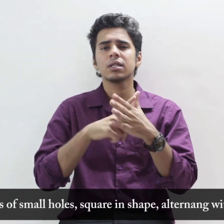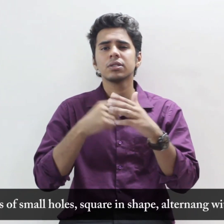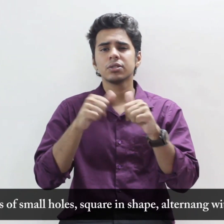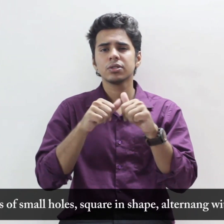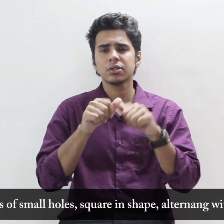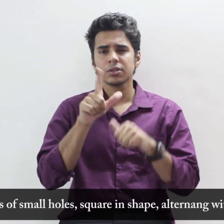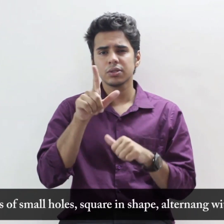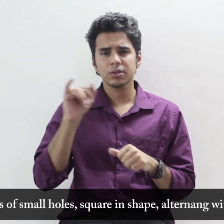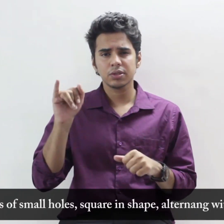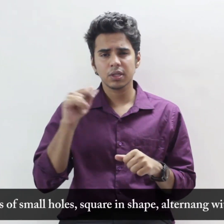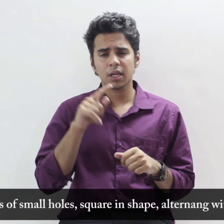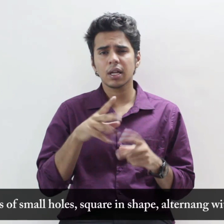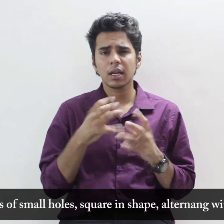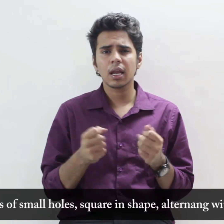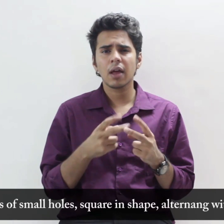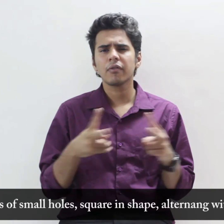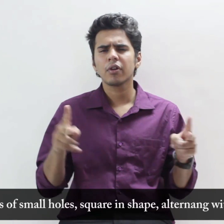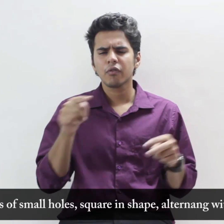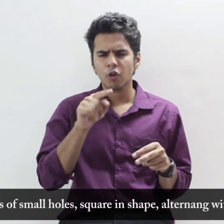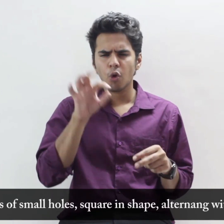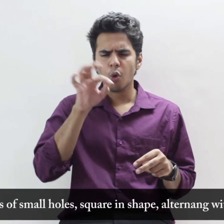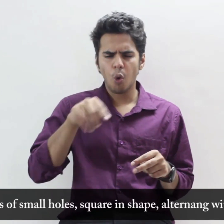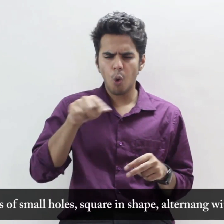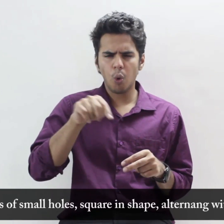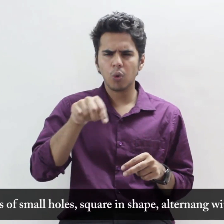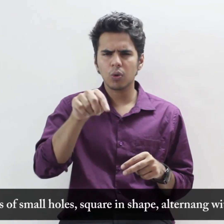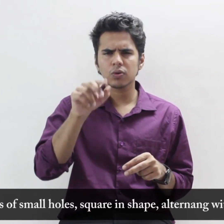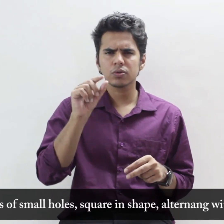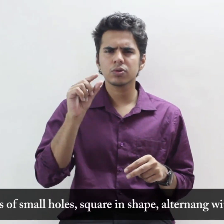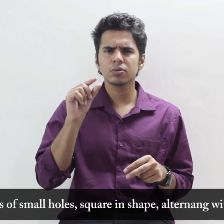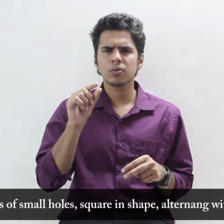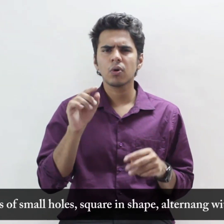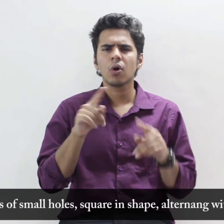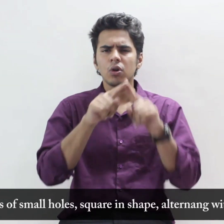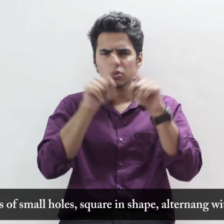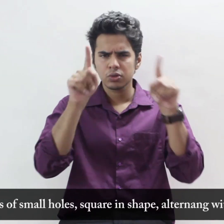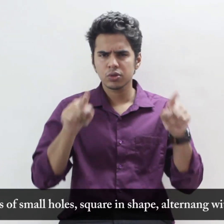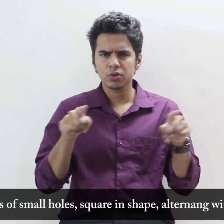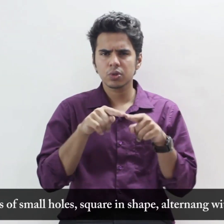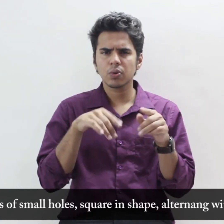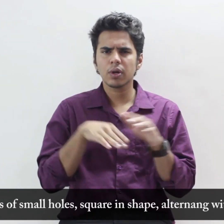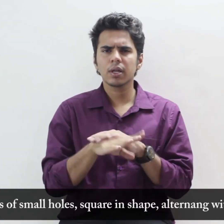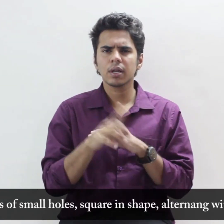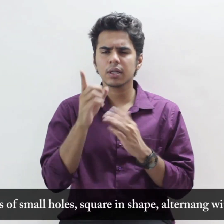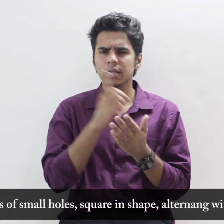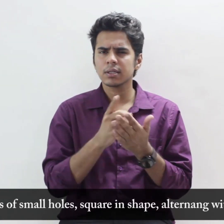This is a series of small holes, square in shape, alternating with closed areas.